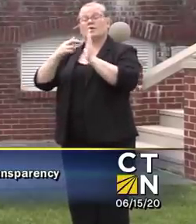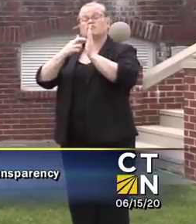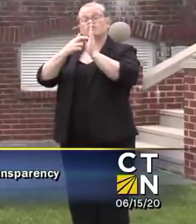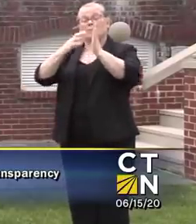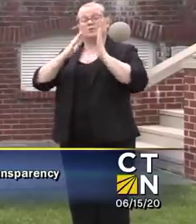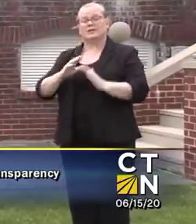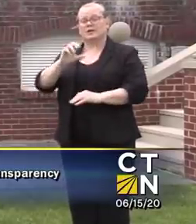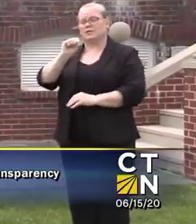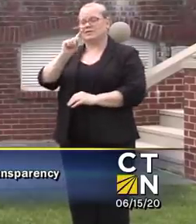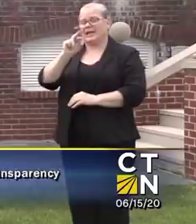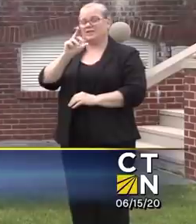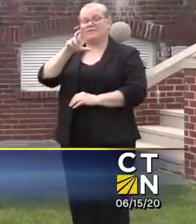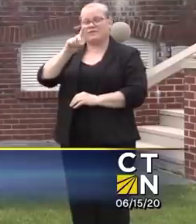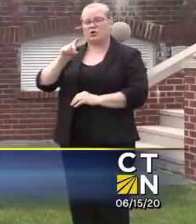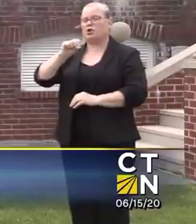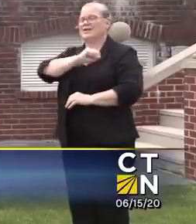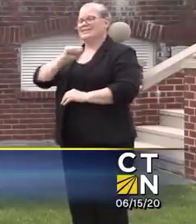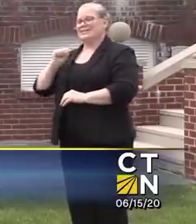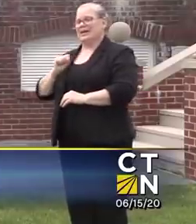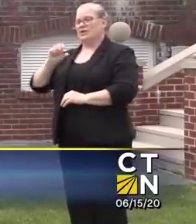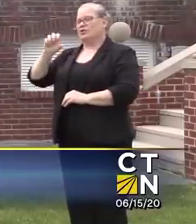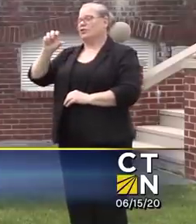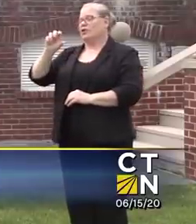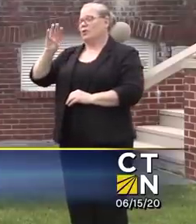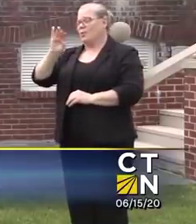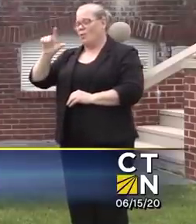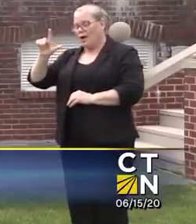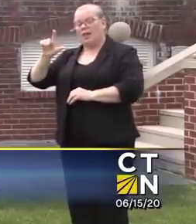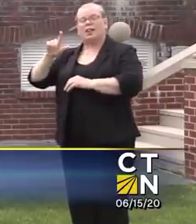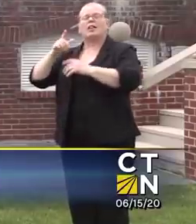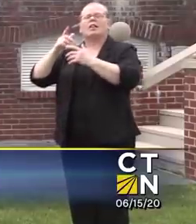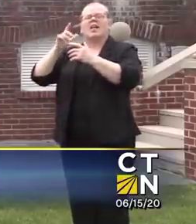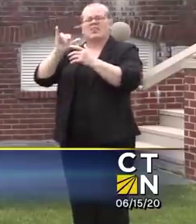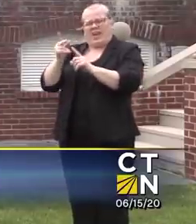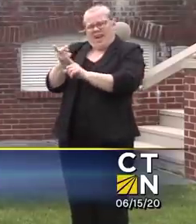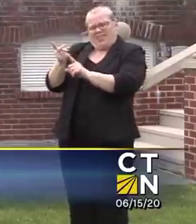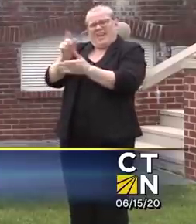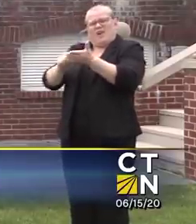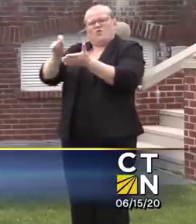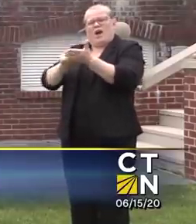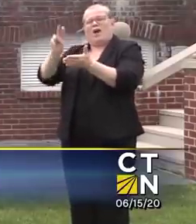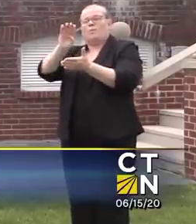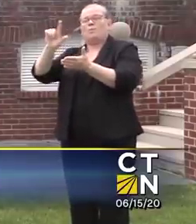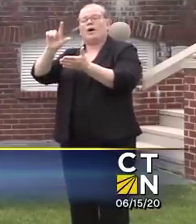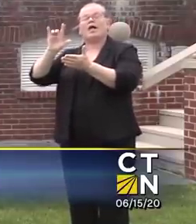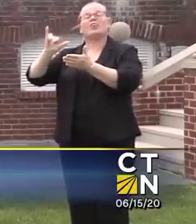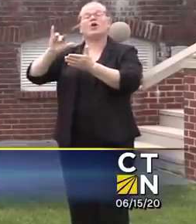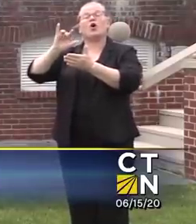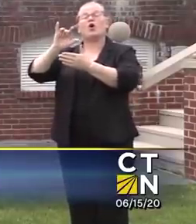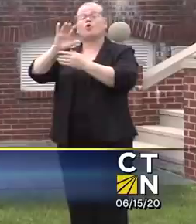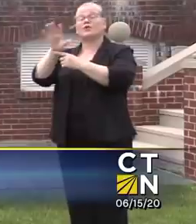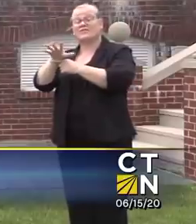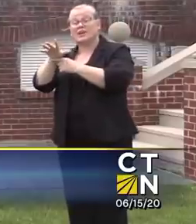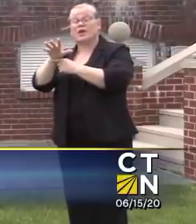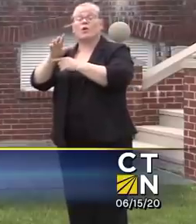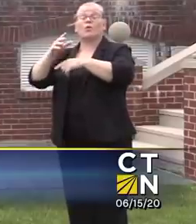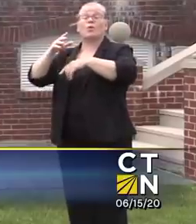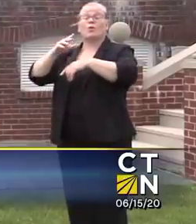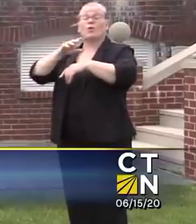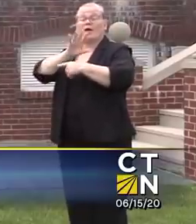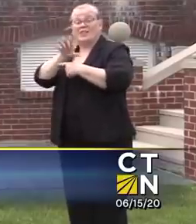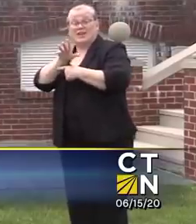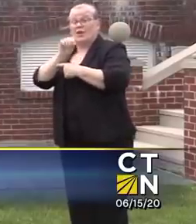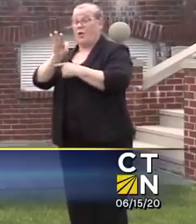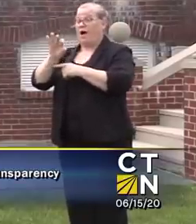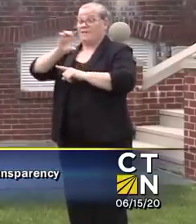unanimous basis in the Senate, not in the House. 4-day release on those videos, nothing to hide. We want you to have confidence that we're trying to do